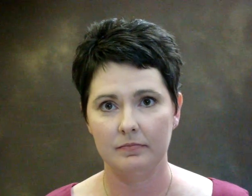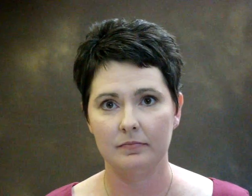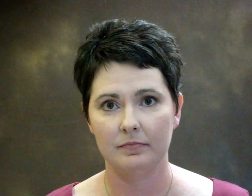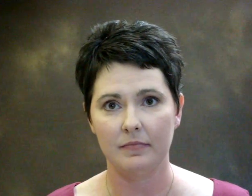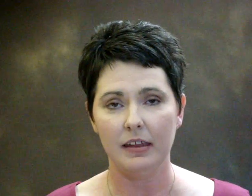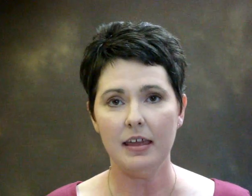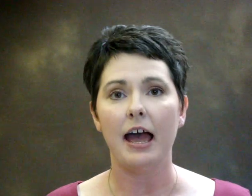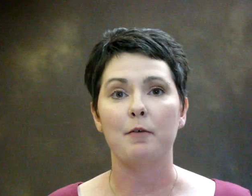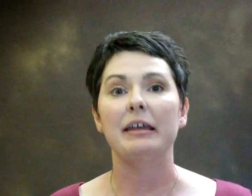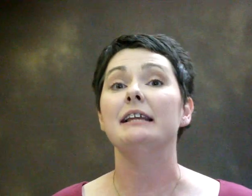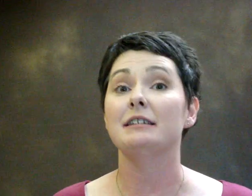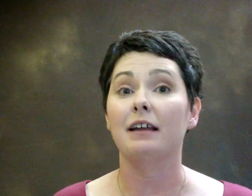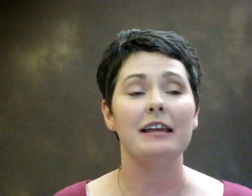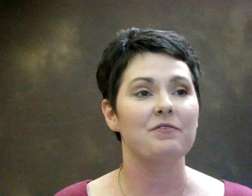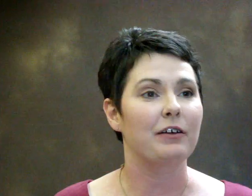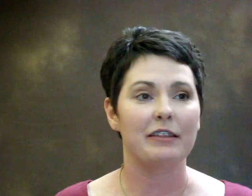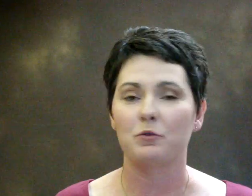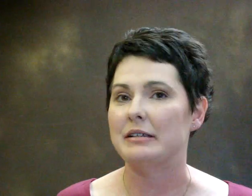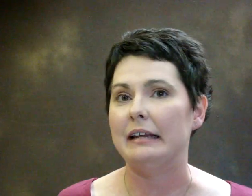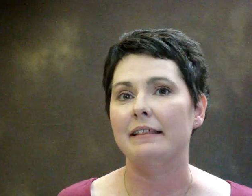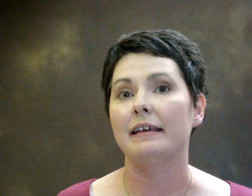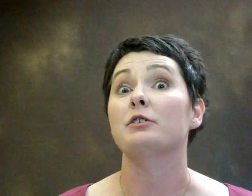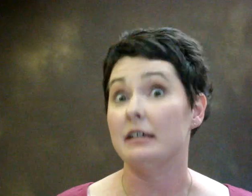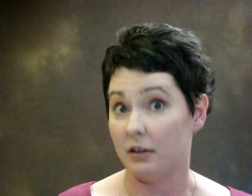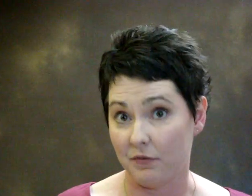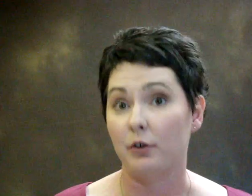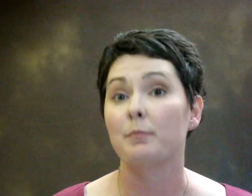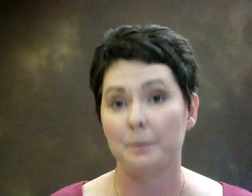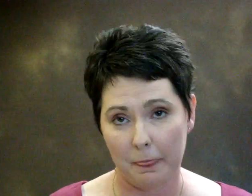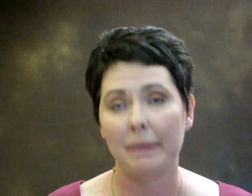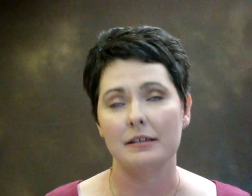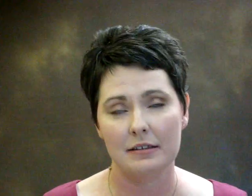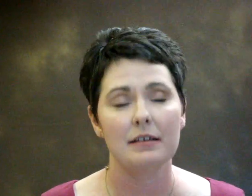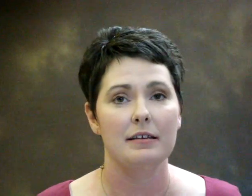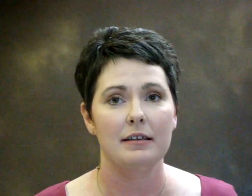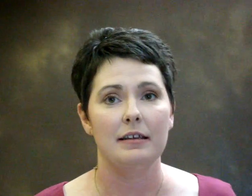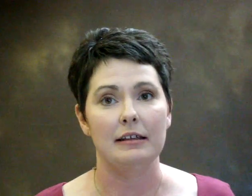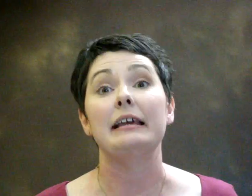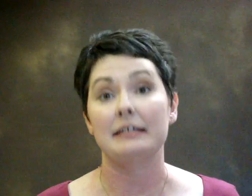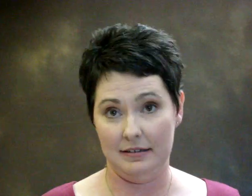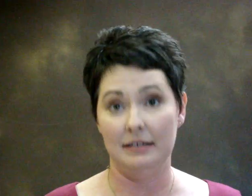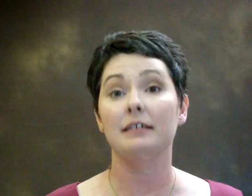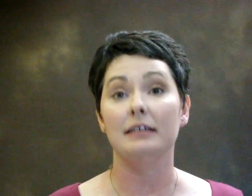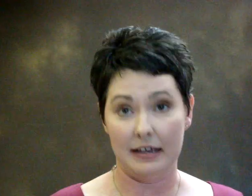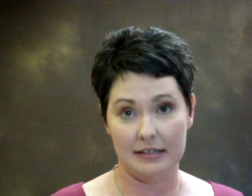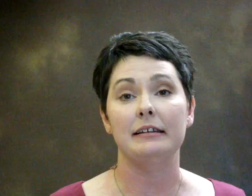done? He did not. He felt like there wasn't anything else he could offer. Okay. Okay. So he did his best. Yes. And he helped you a lot. Yes, he did.